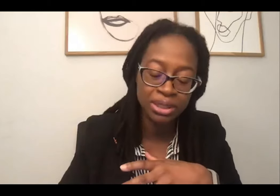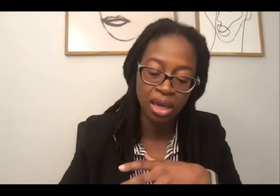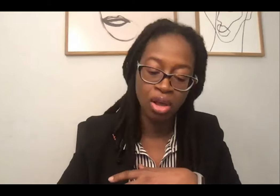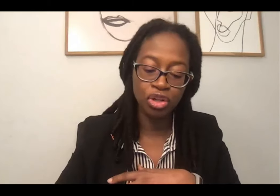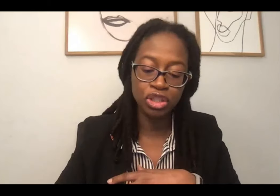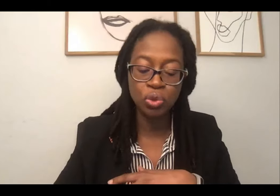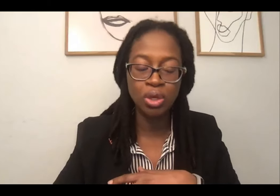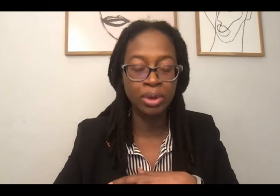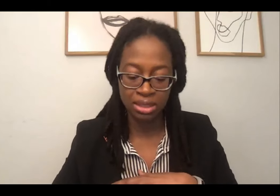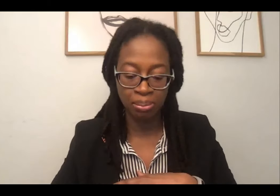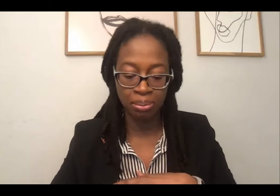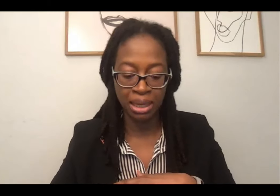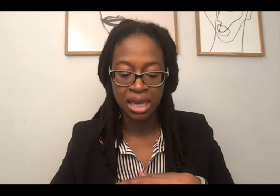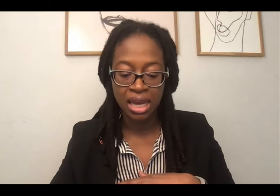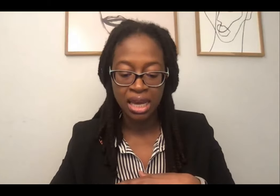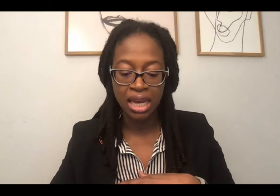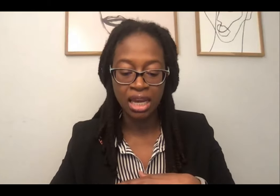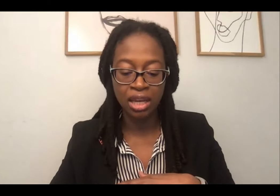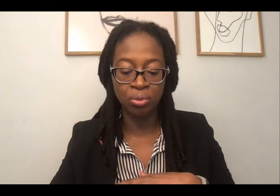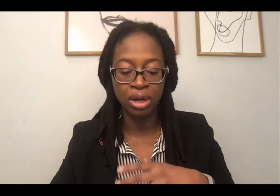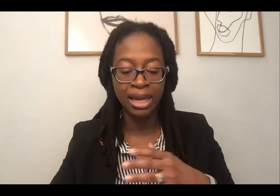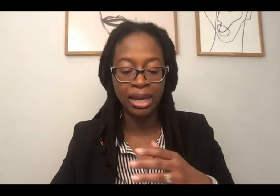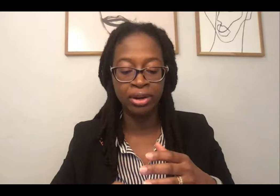for students with disabilities in